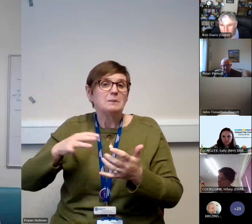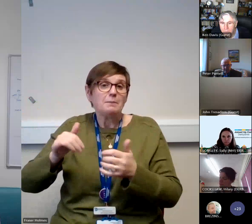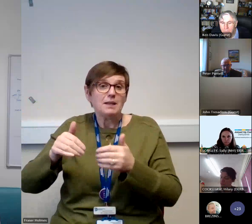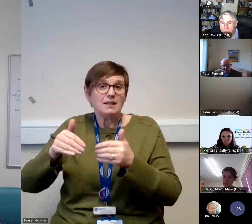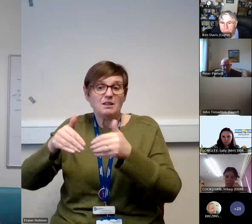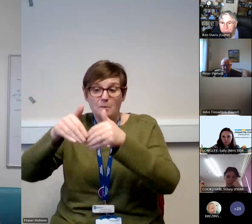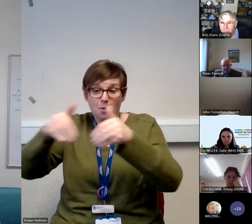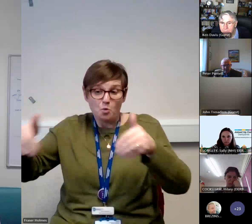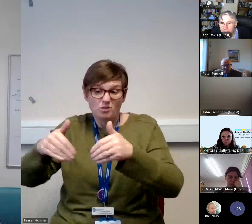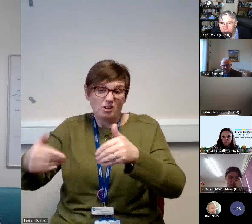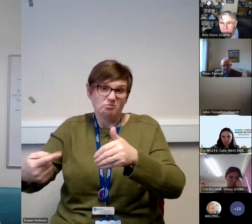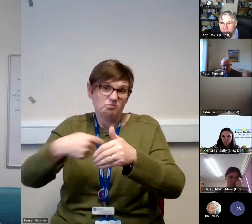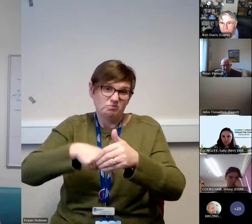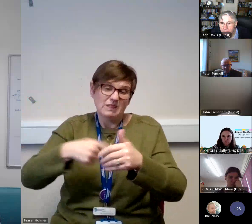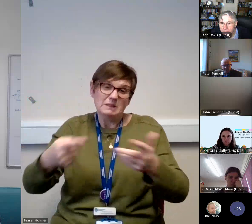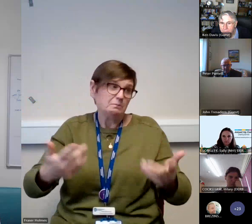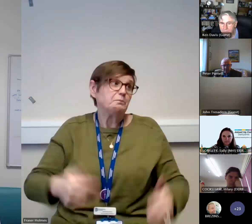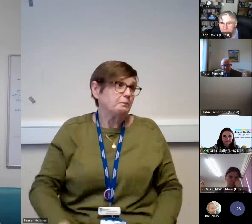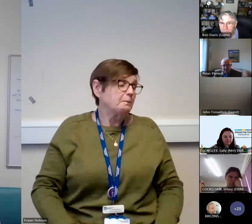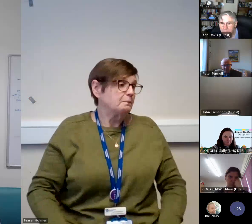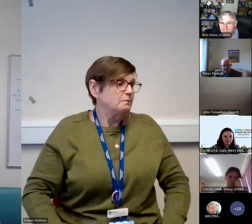border.